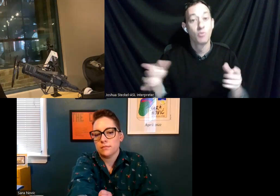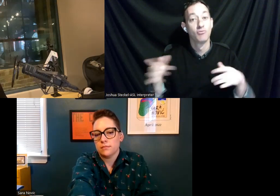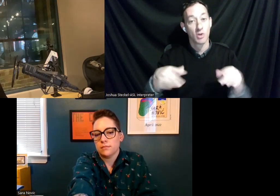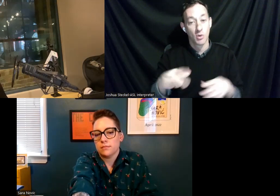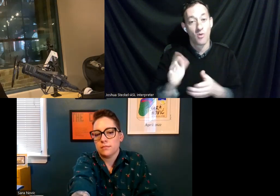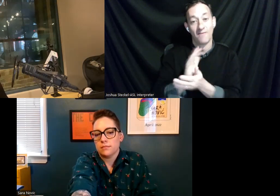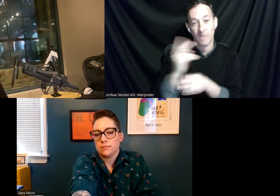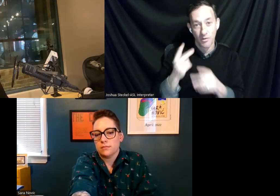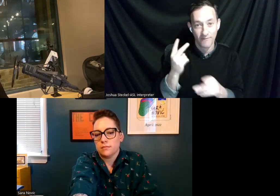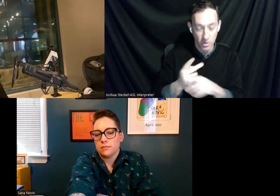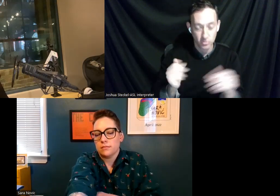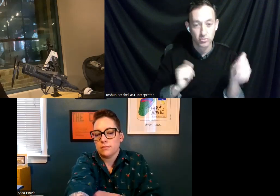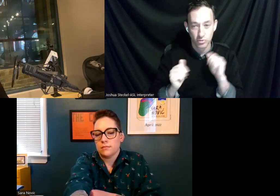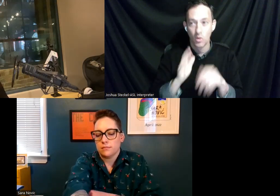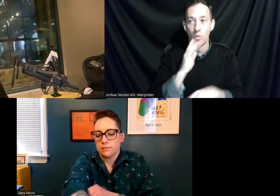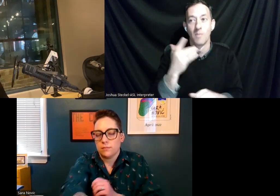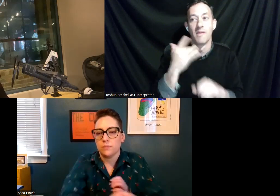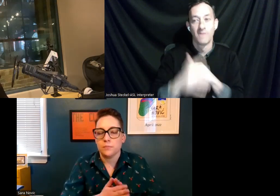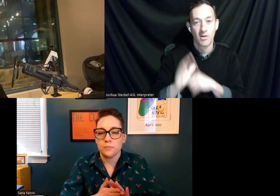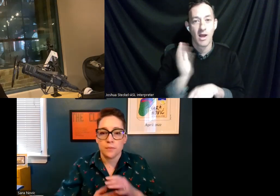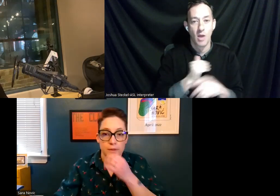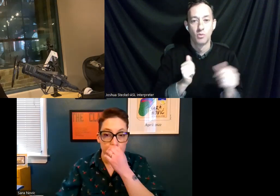of the show, which will be available at our show page,